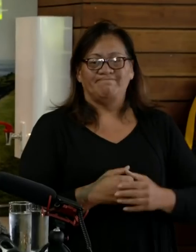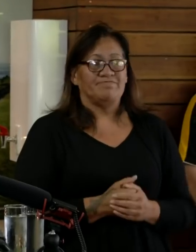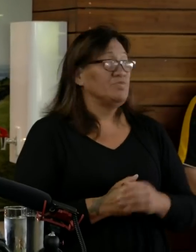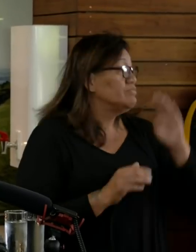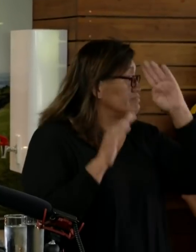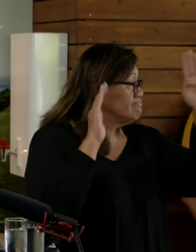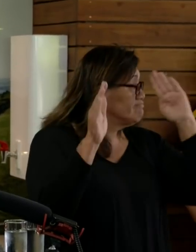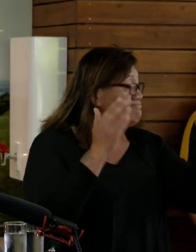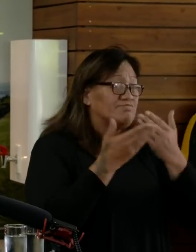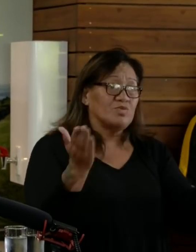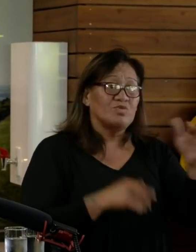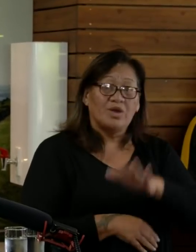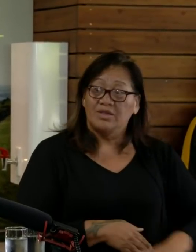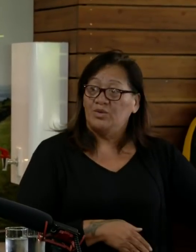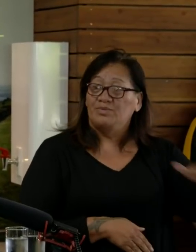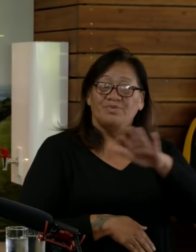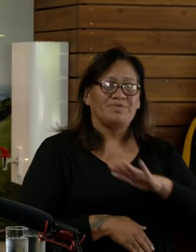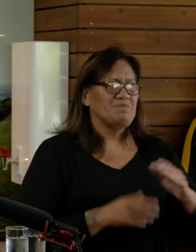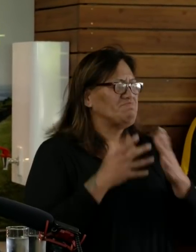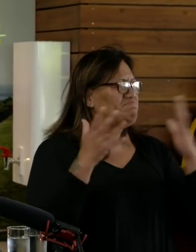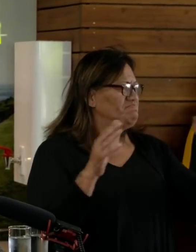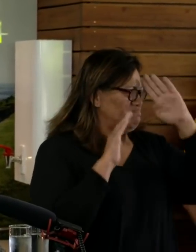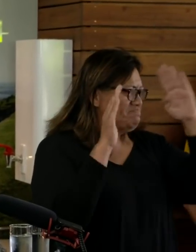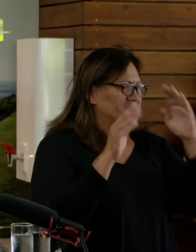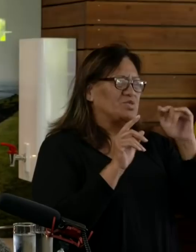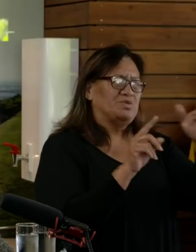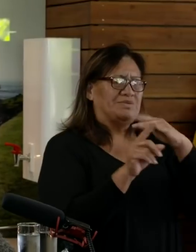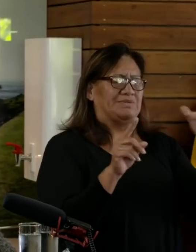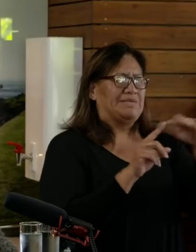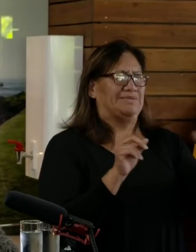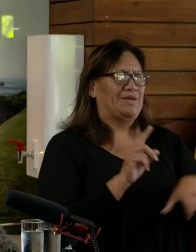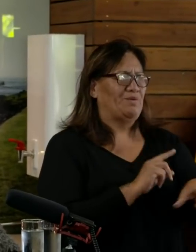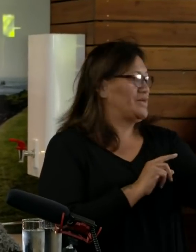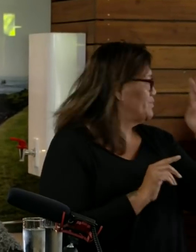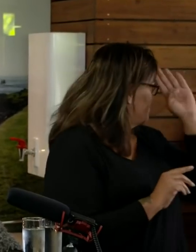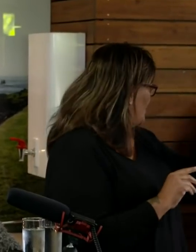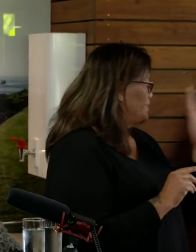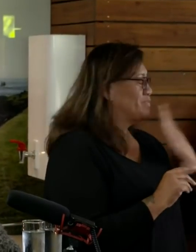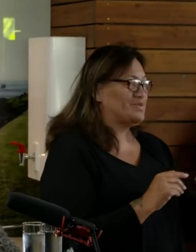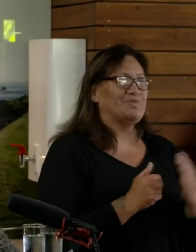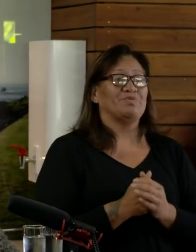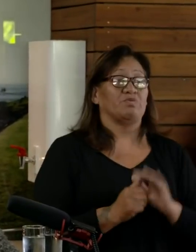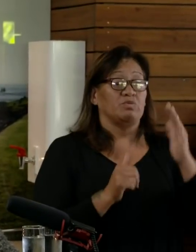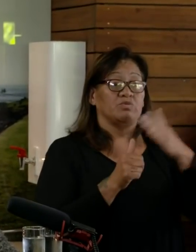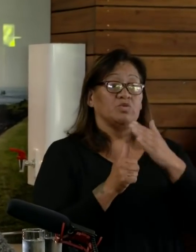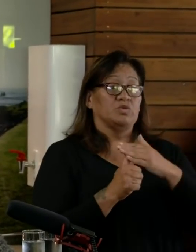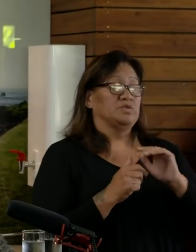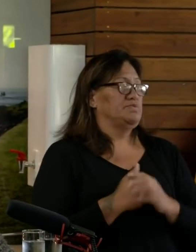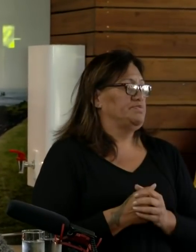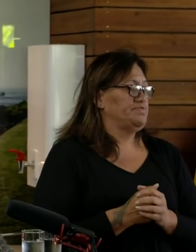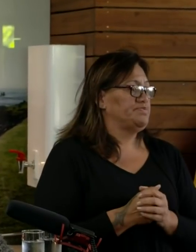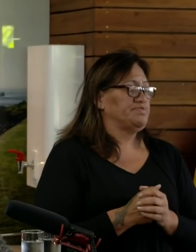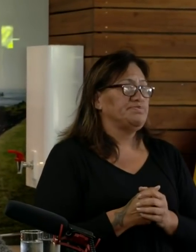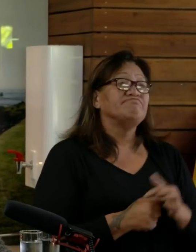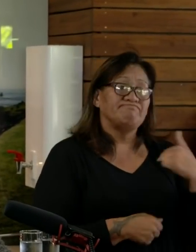Kia ora koutou whānau, ngā mihi te iwi o Ngāti Awa, kia ora koutou. Firstly, I